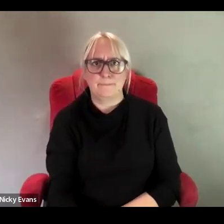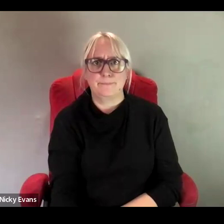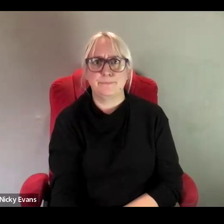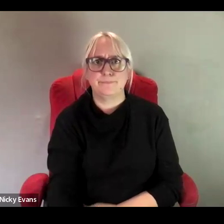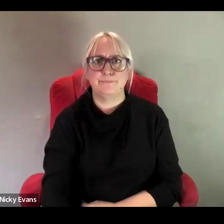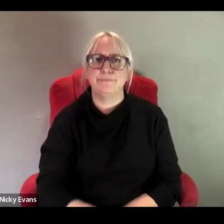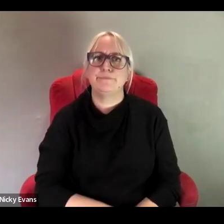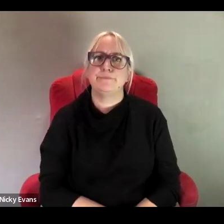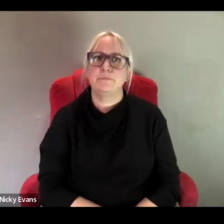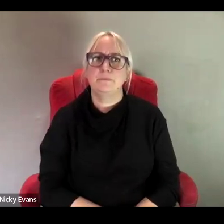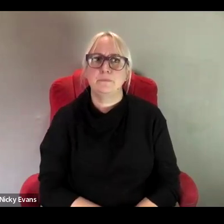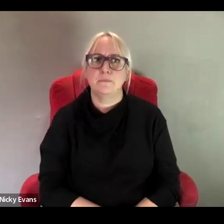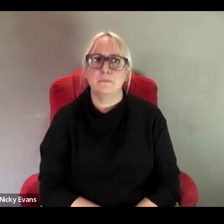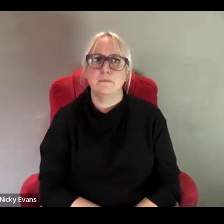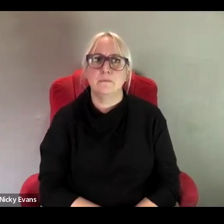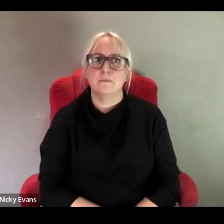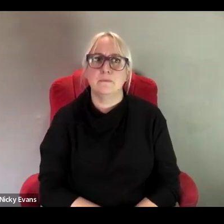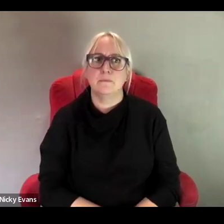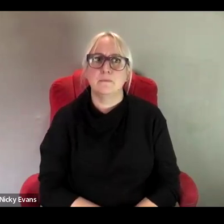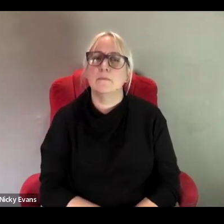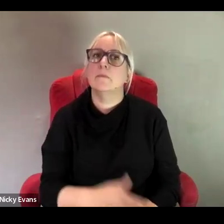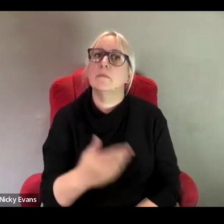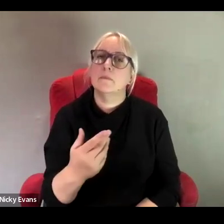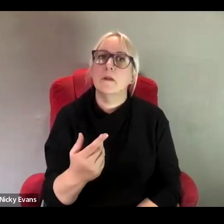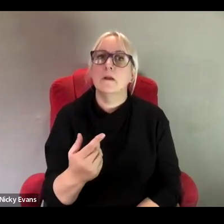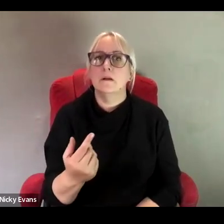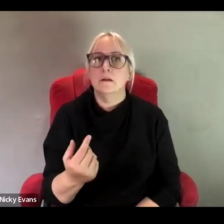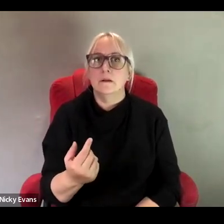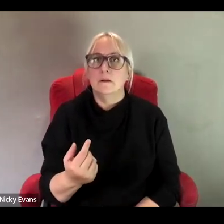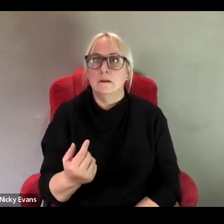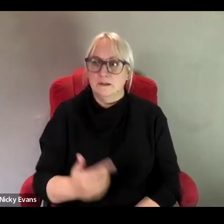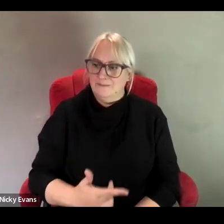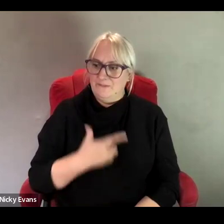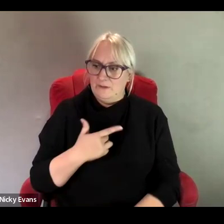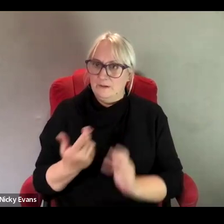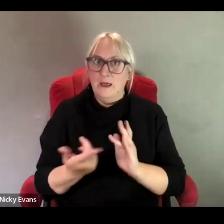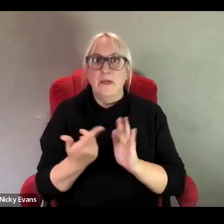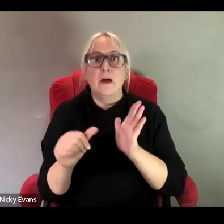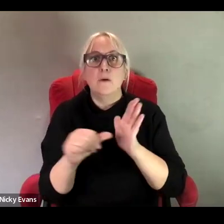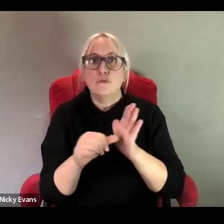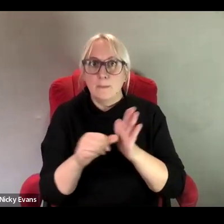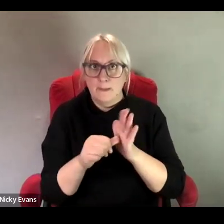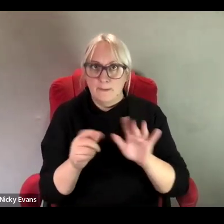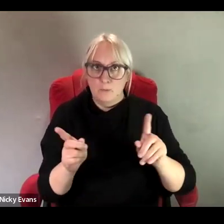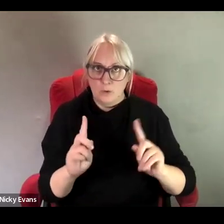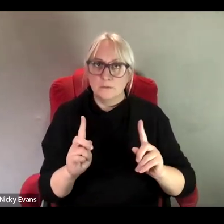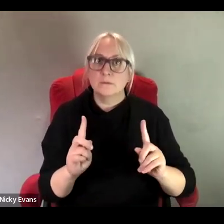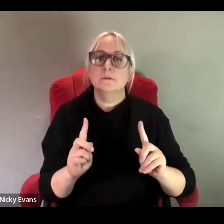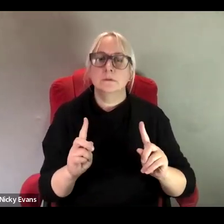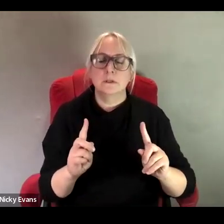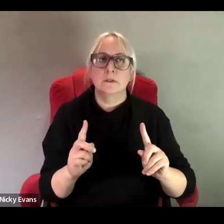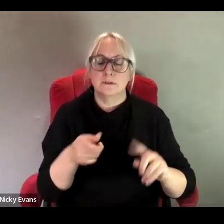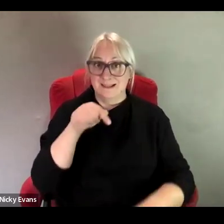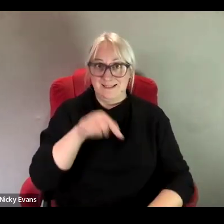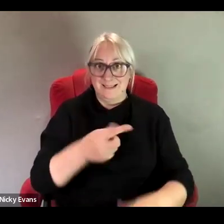And the other kind of big prong has been, again, as it came up